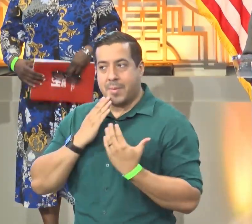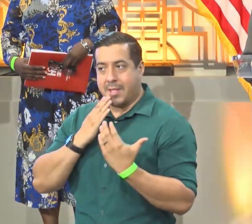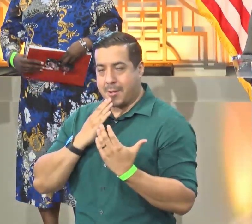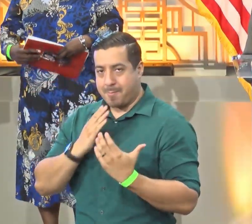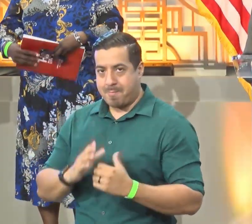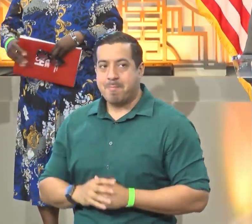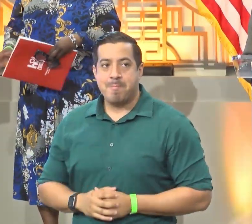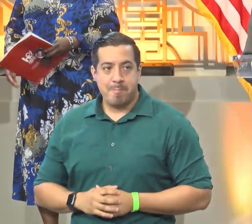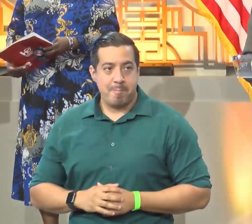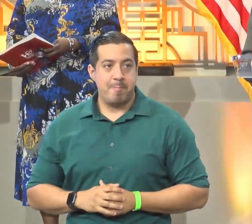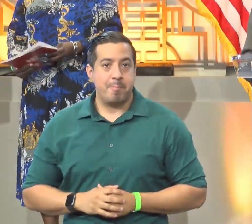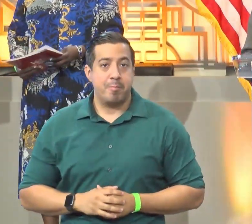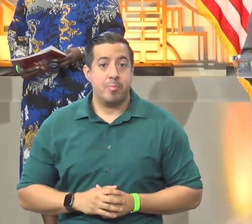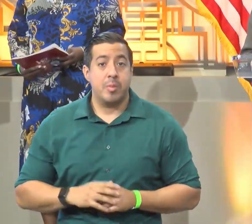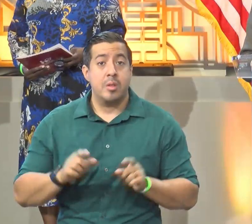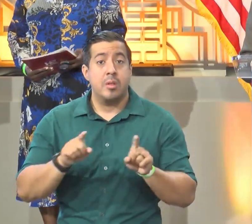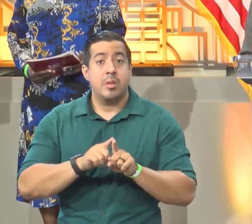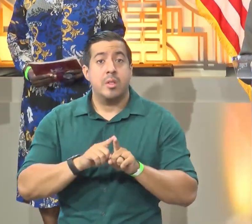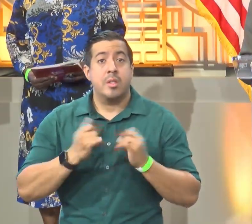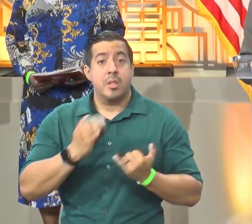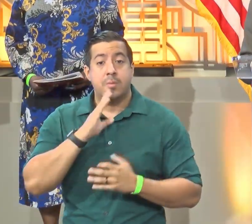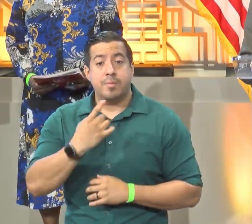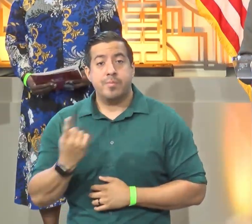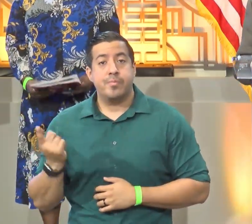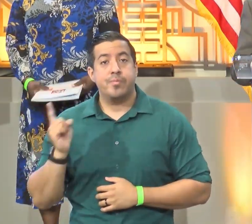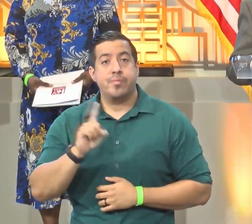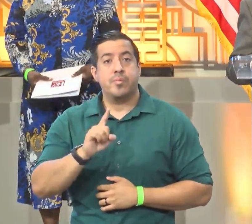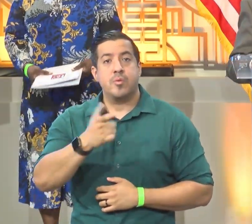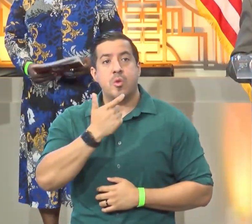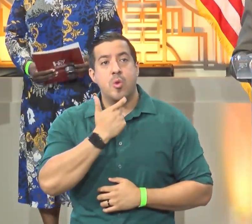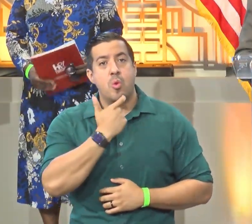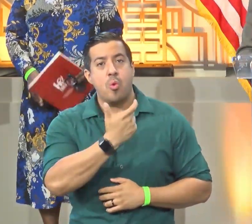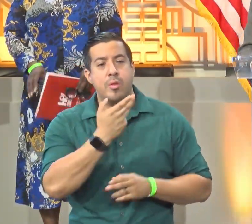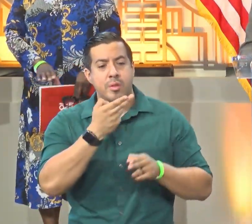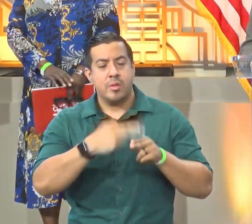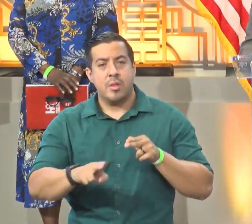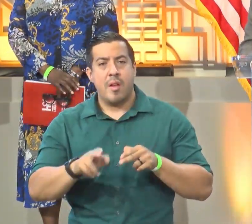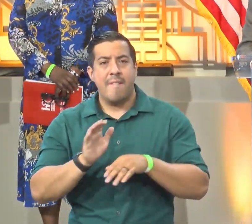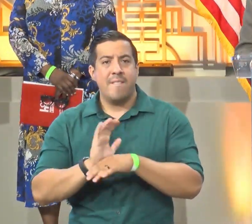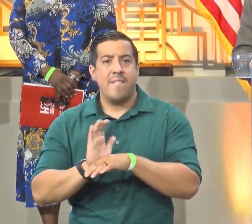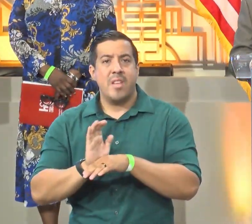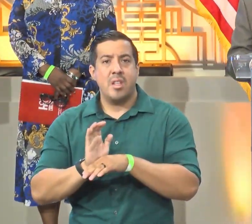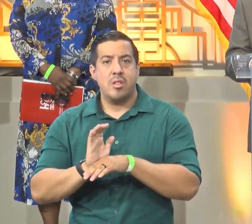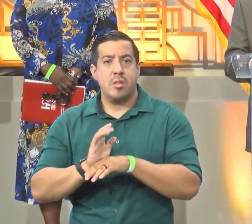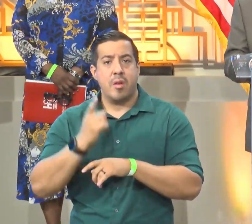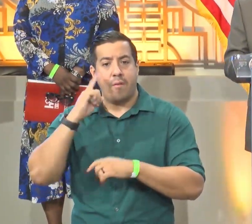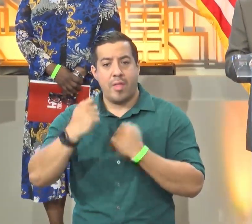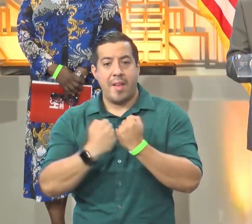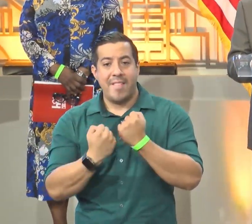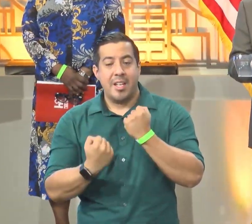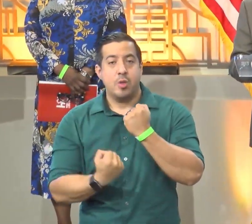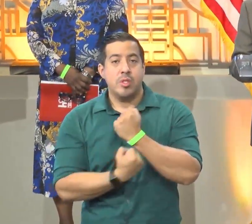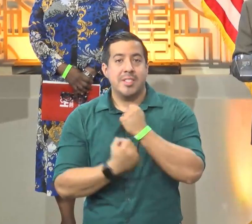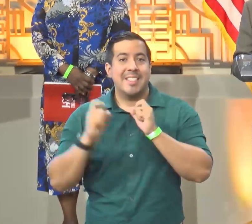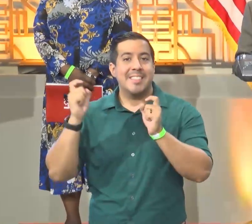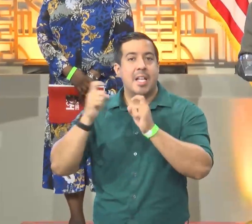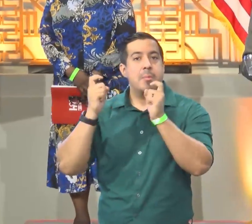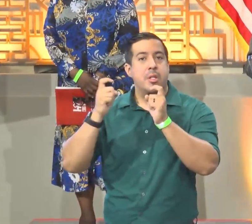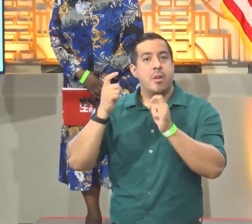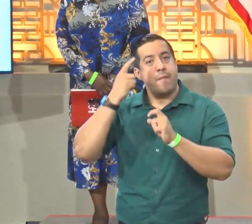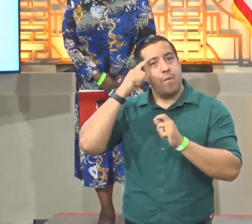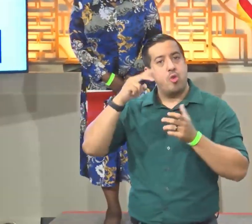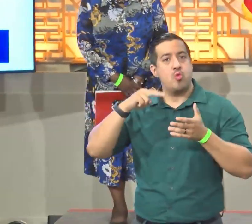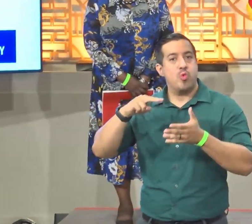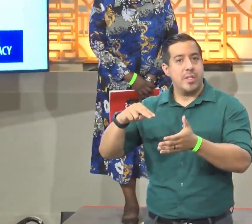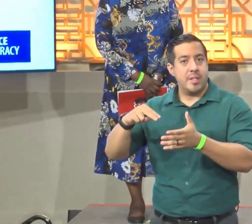much. I would like to invite you now to watch a brief video from the Foundation's celebration of